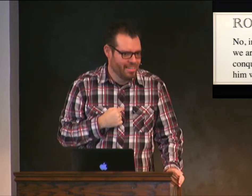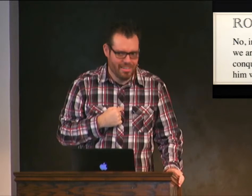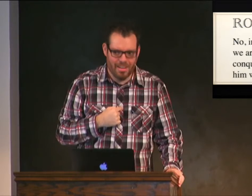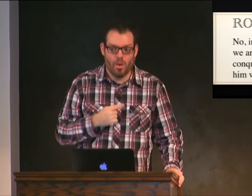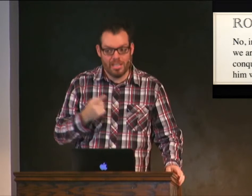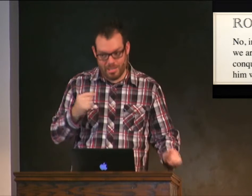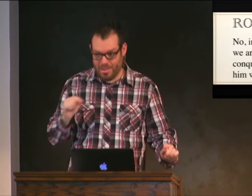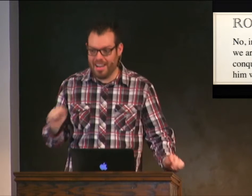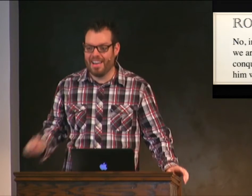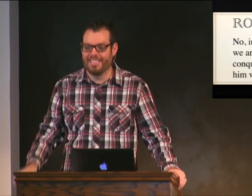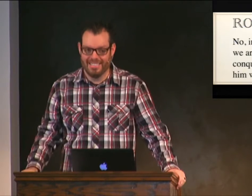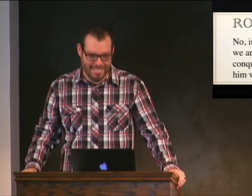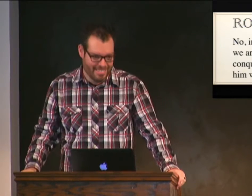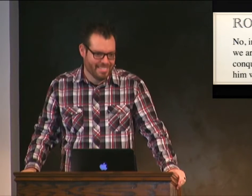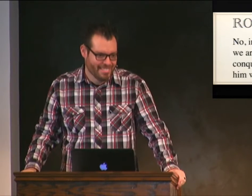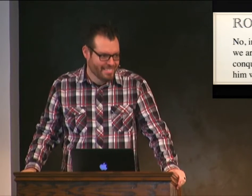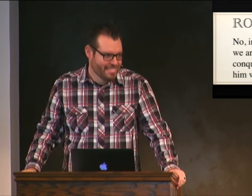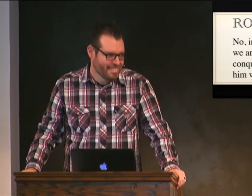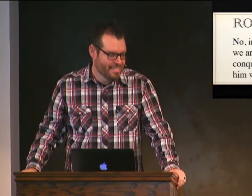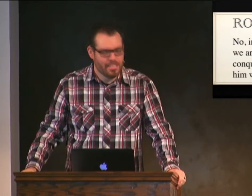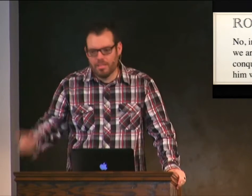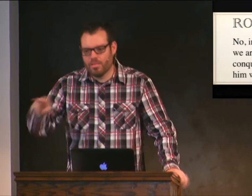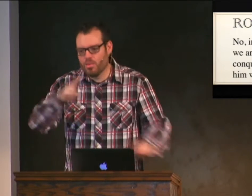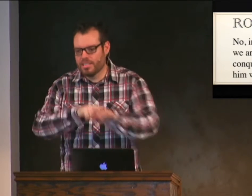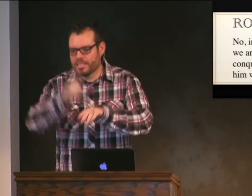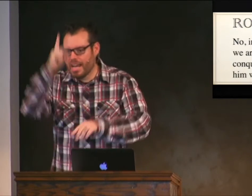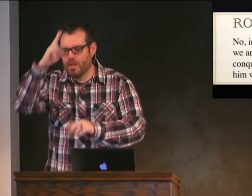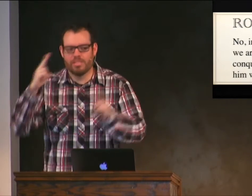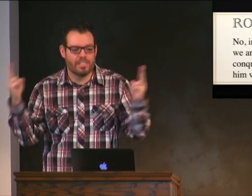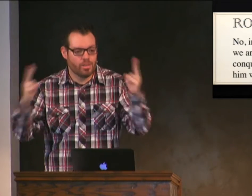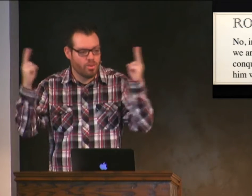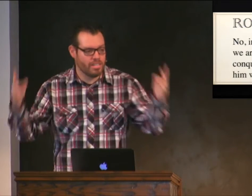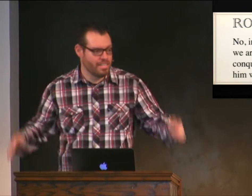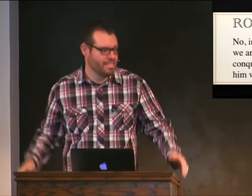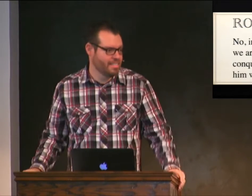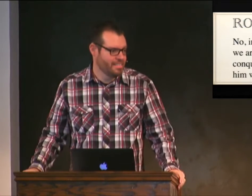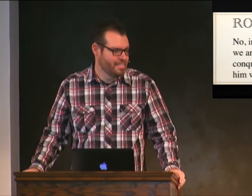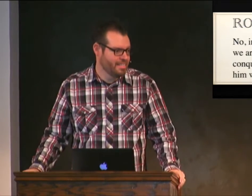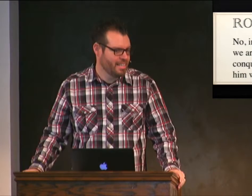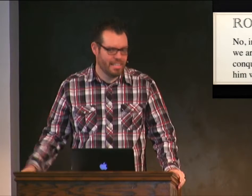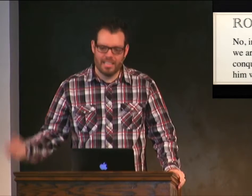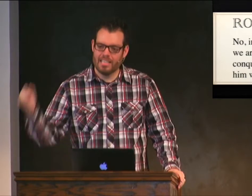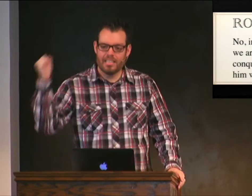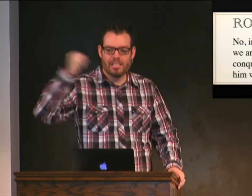me. Oh, he tried. But of course, God was victorious.